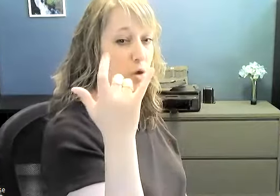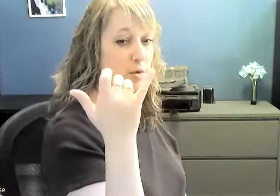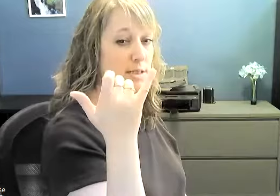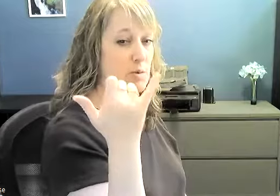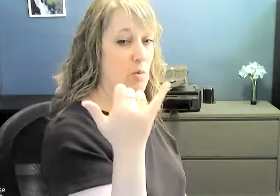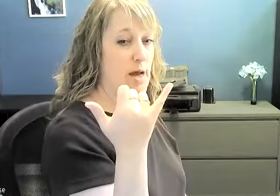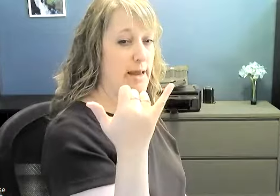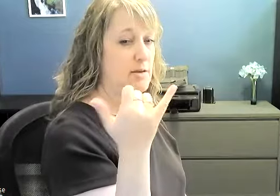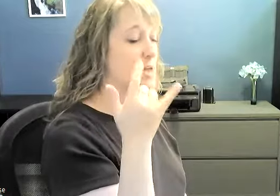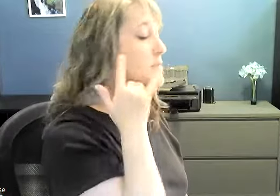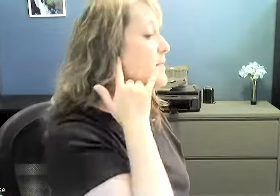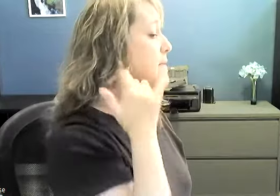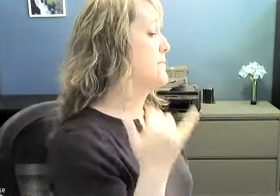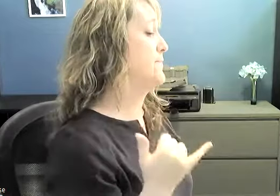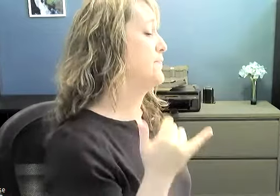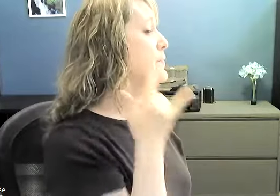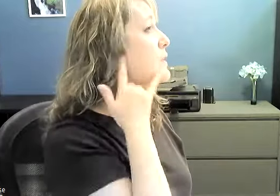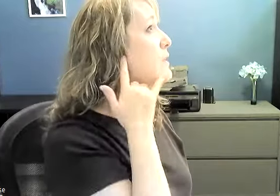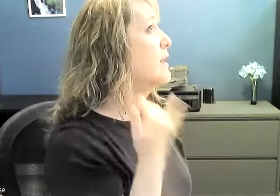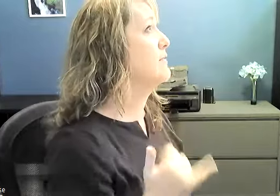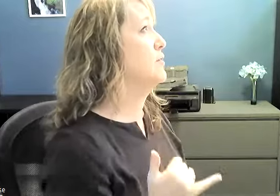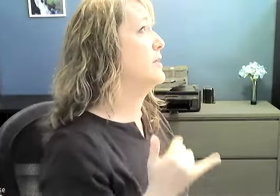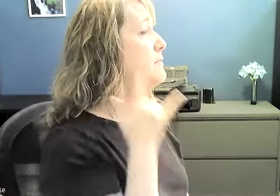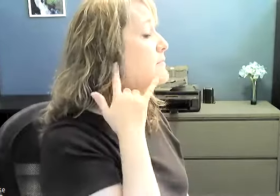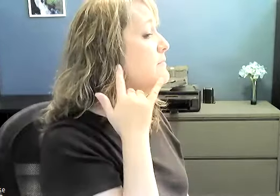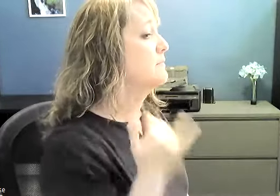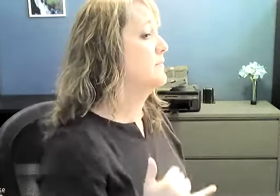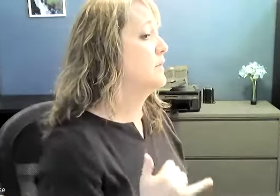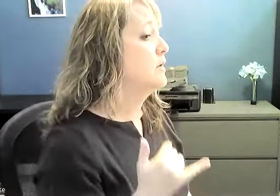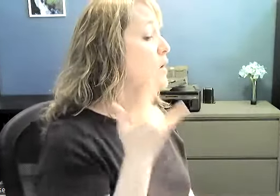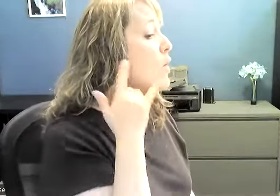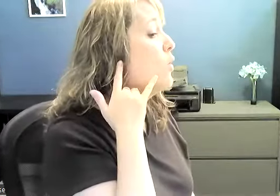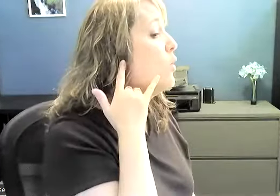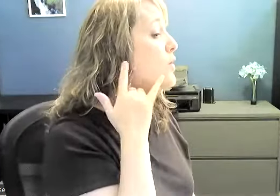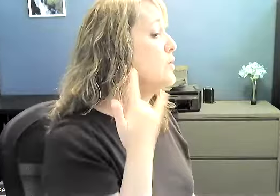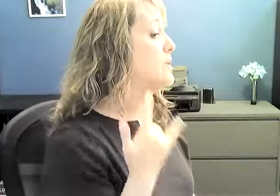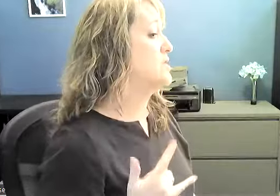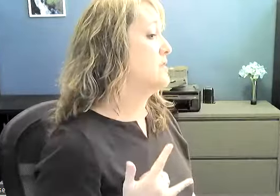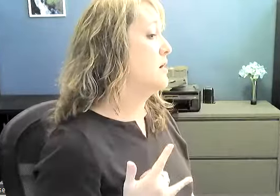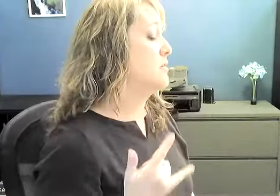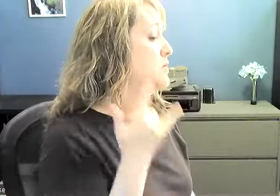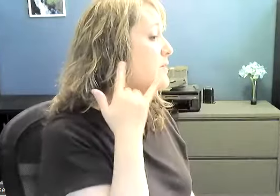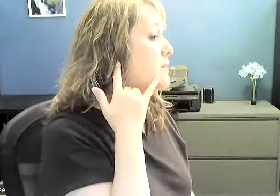close into a Y hand shape like that. California, or you can just not close your finger like